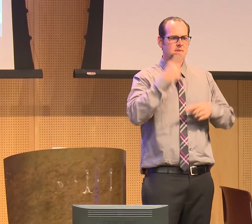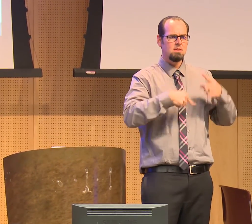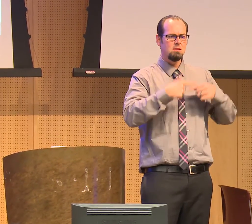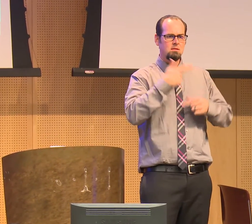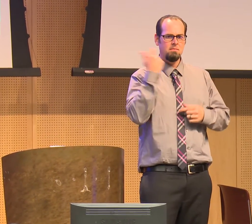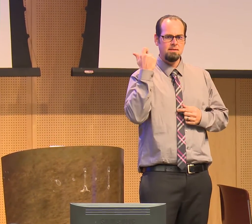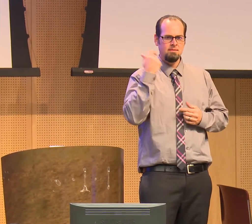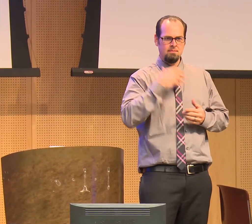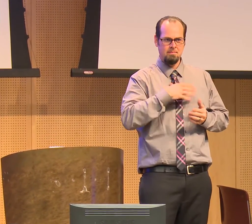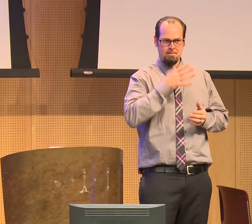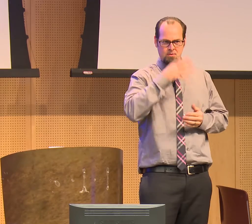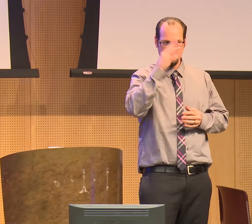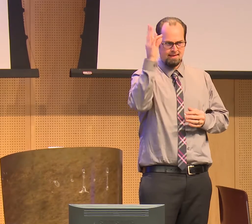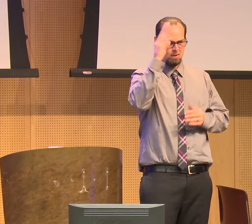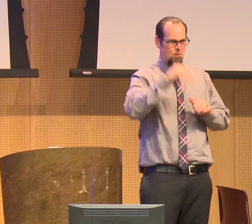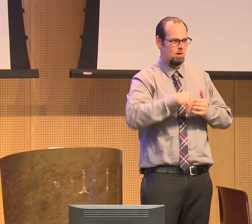and baby signs.